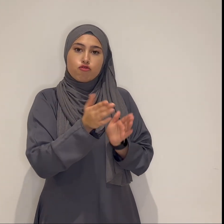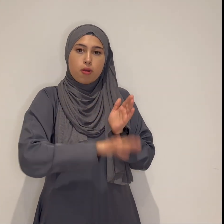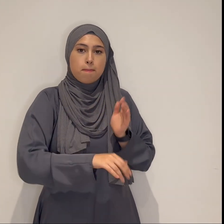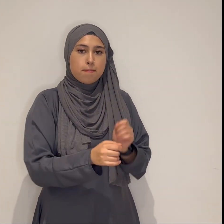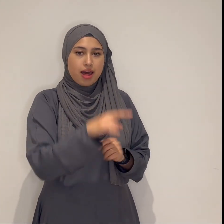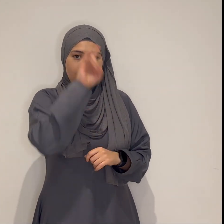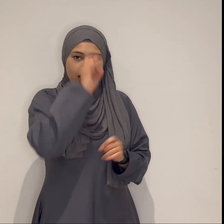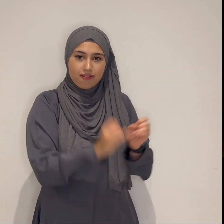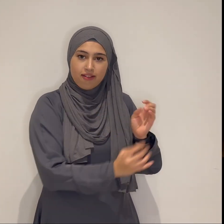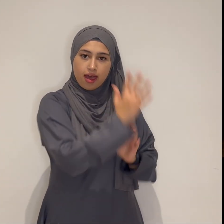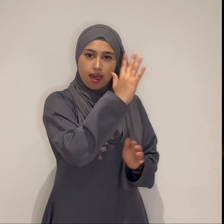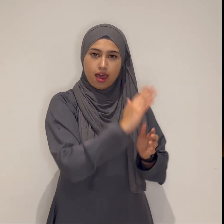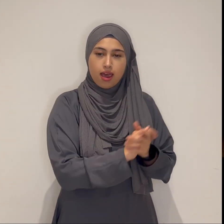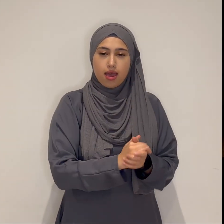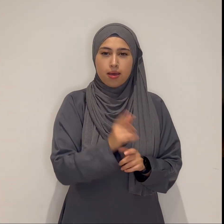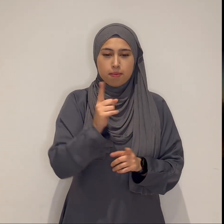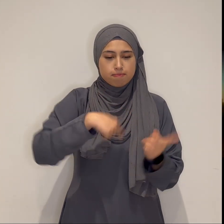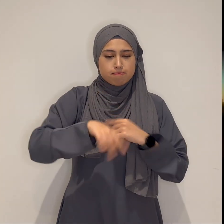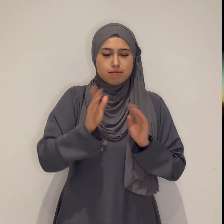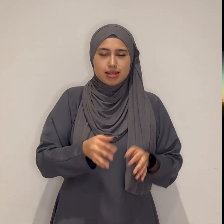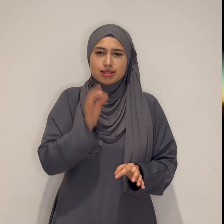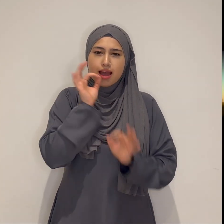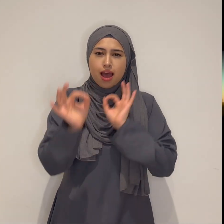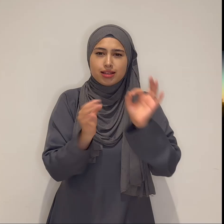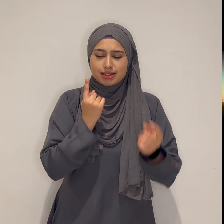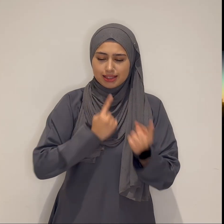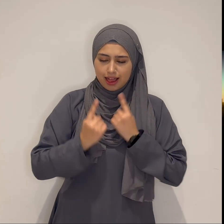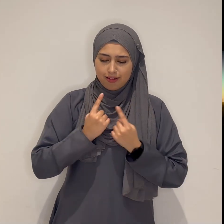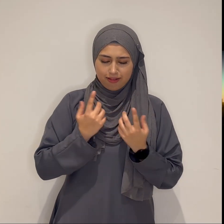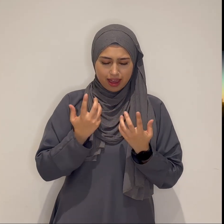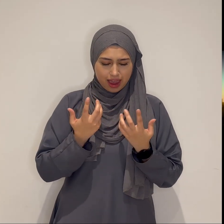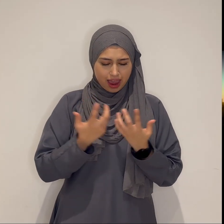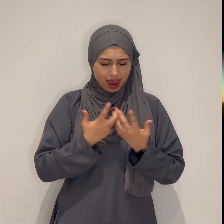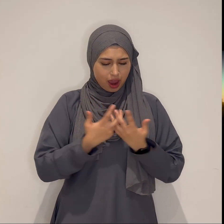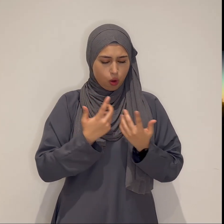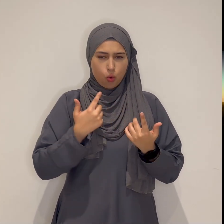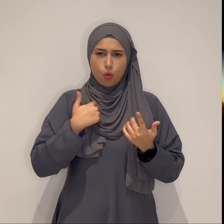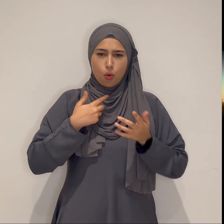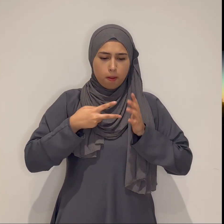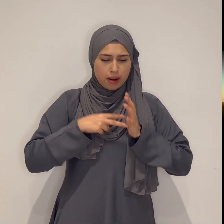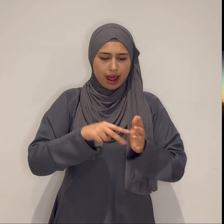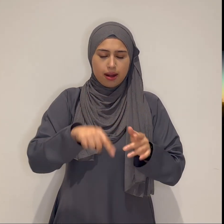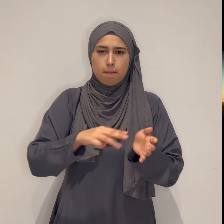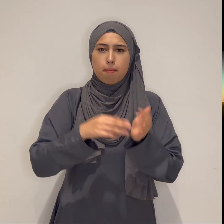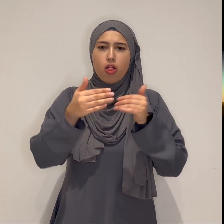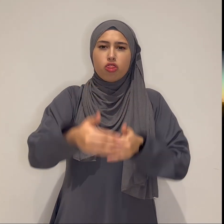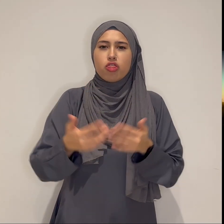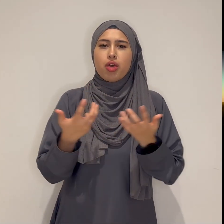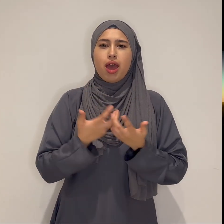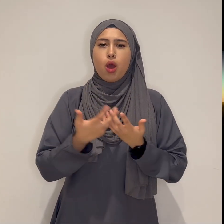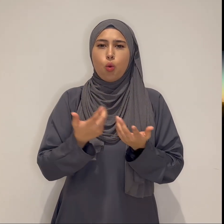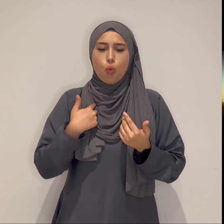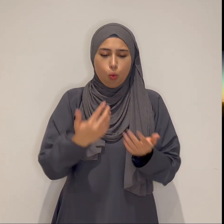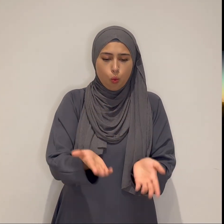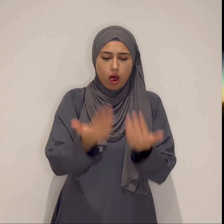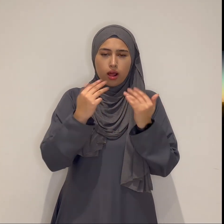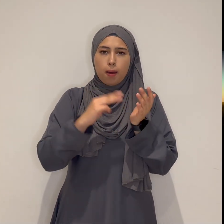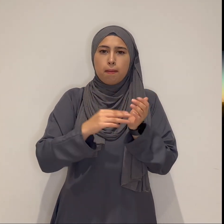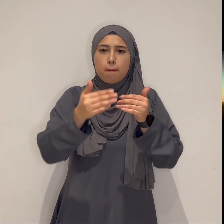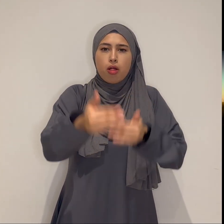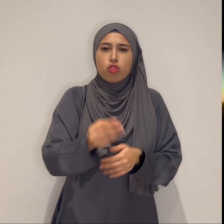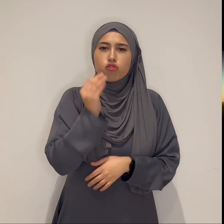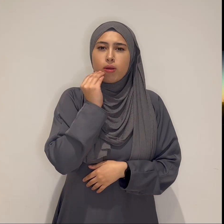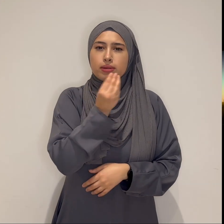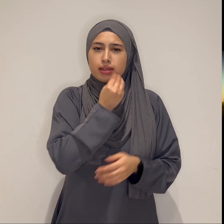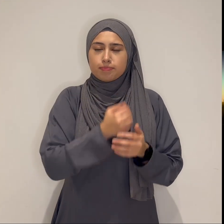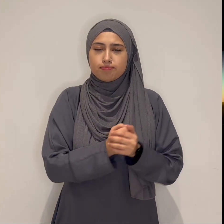ta'ala protects people from hellfire. But we must ask ourselves, how are we planning for this month? How will we welcome the month of